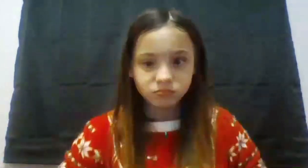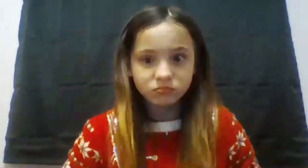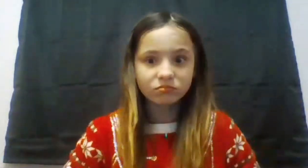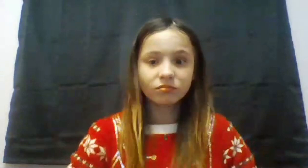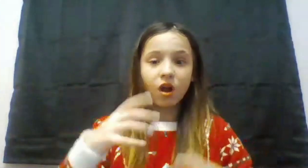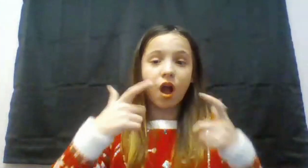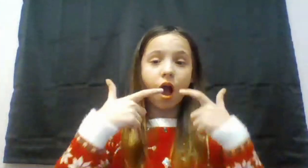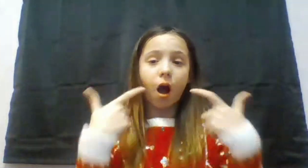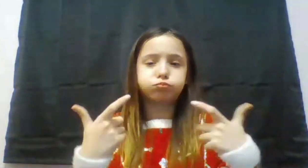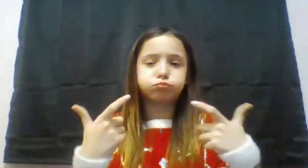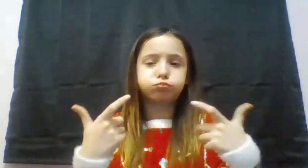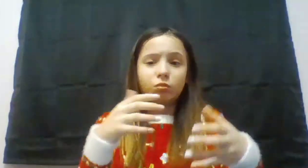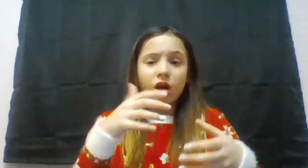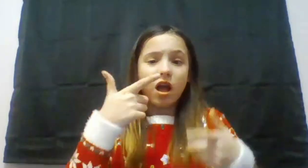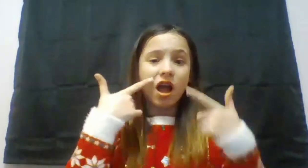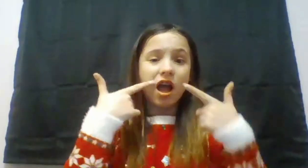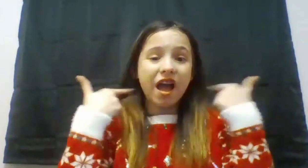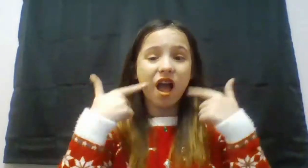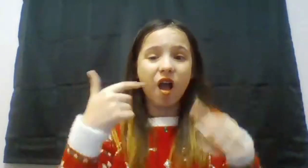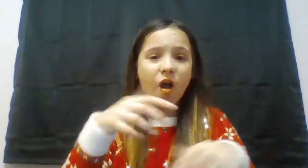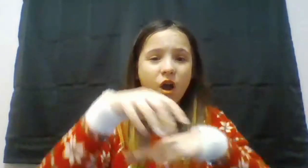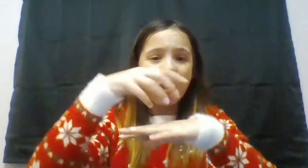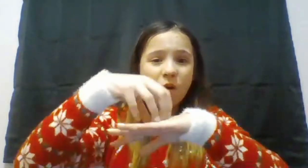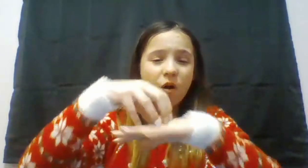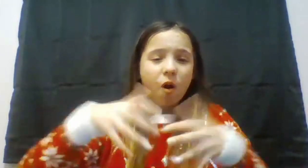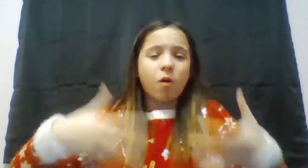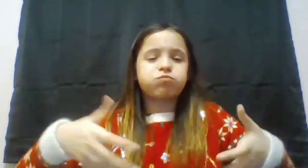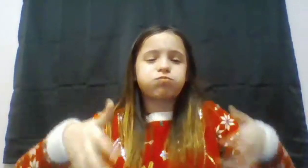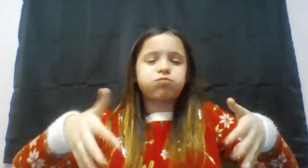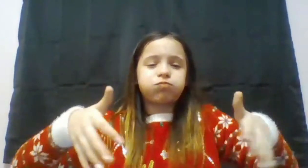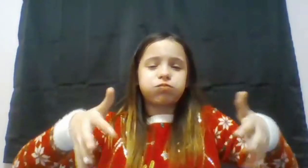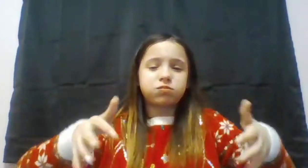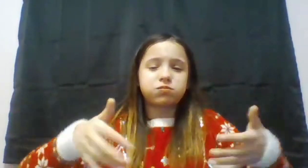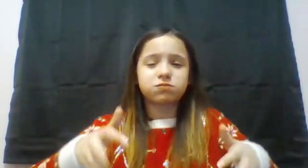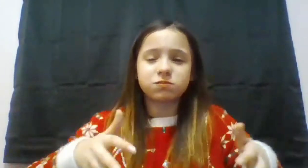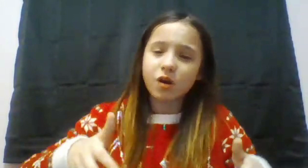belly that shook when he laughed like a bowl full of jelly.